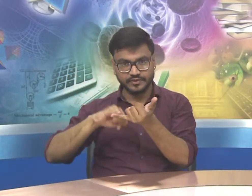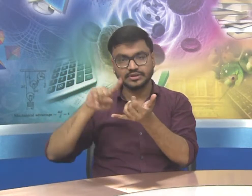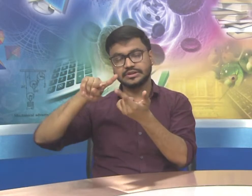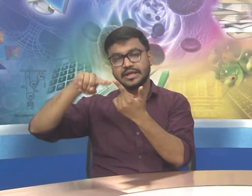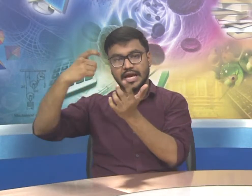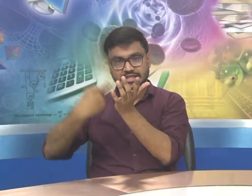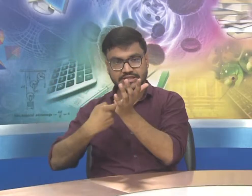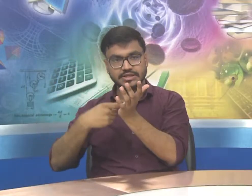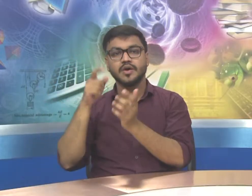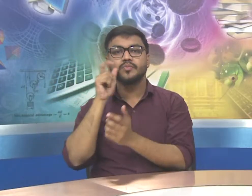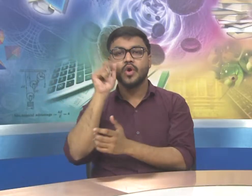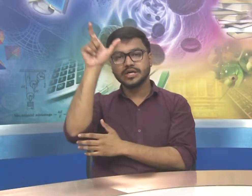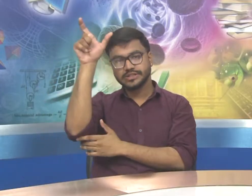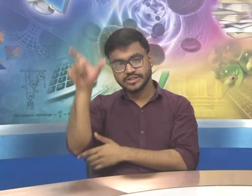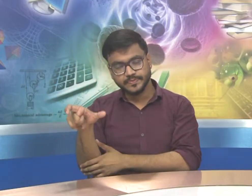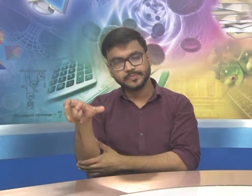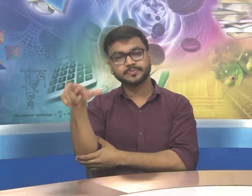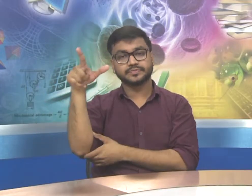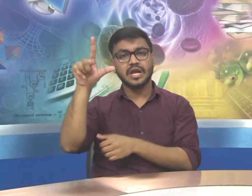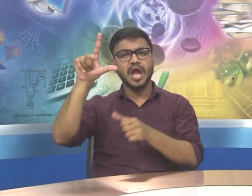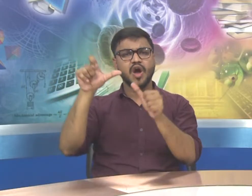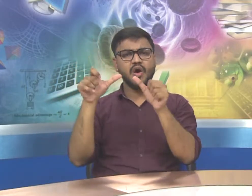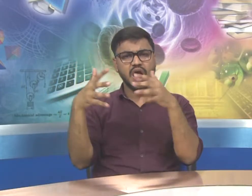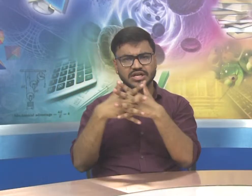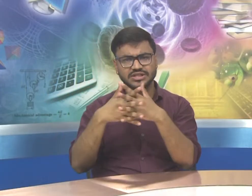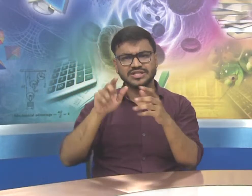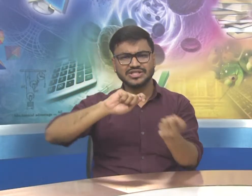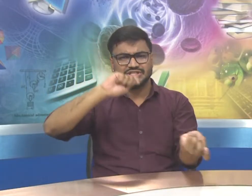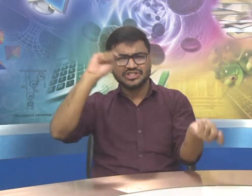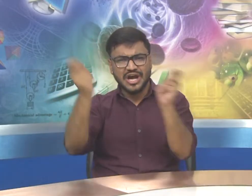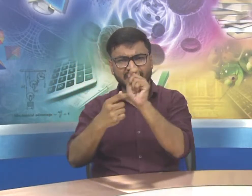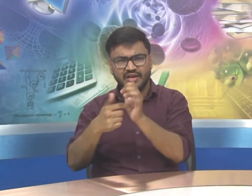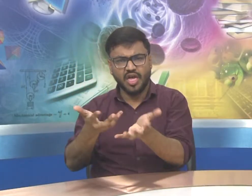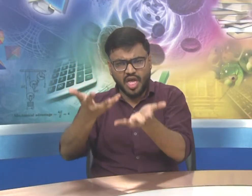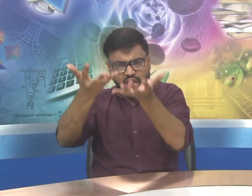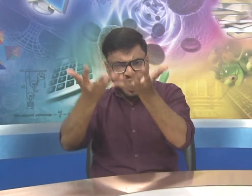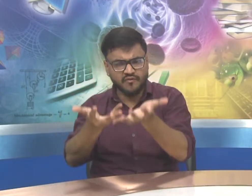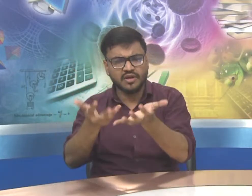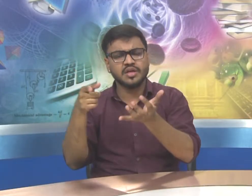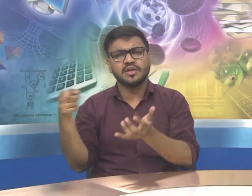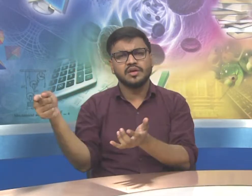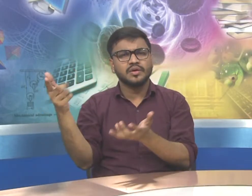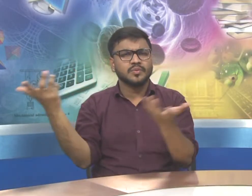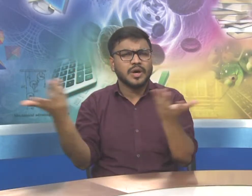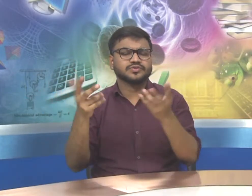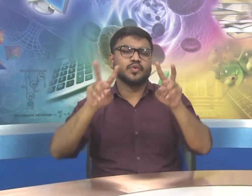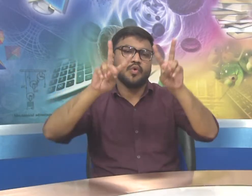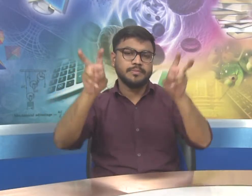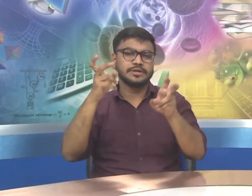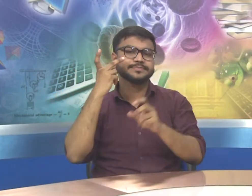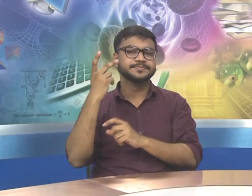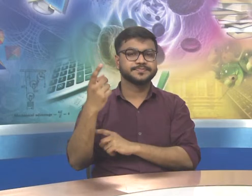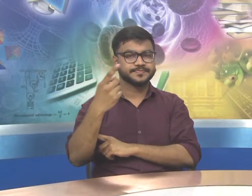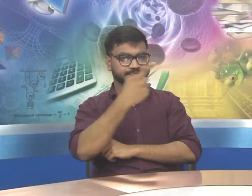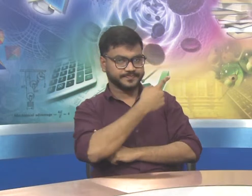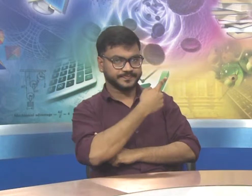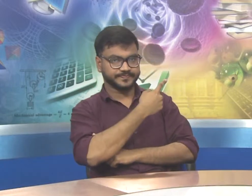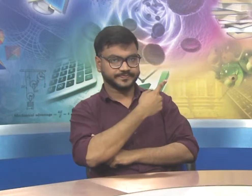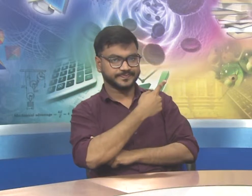There is a person, Antony Lavoisier. He stated the law of